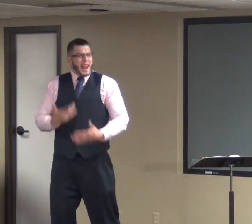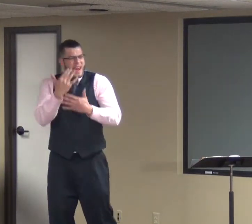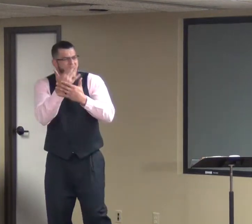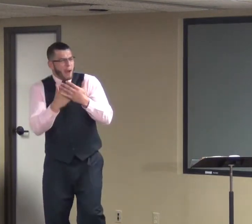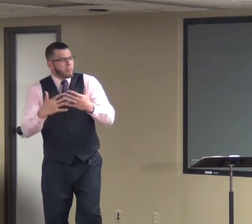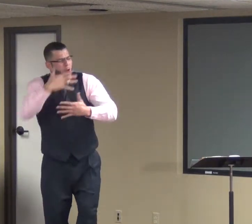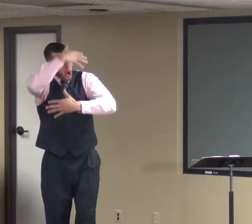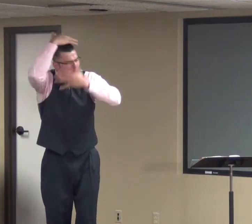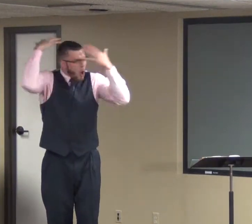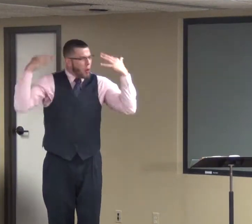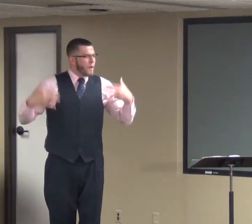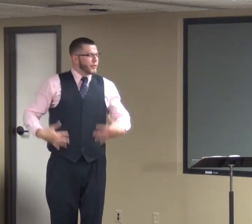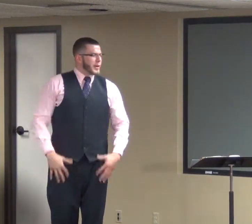He had blood all over him.